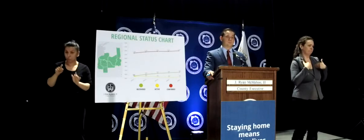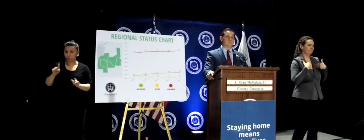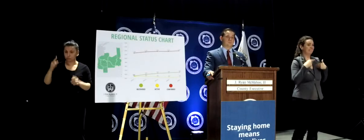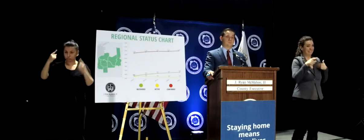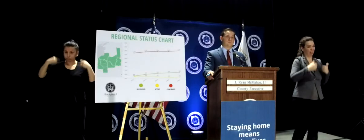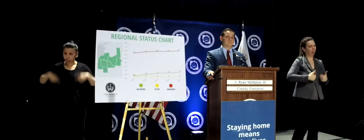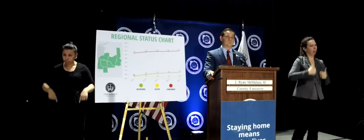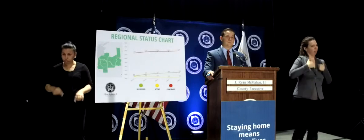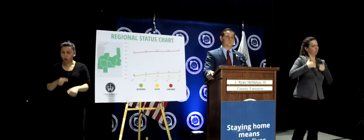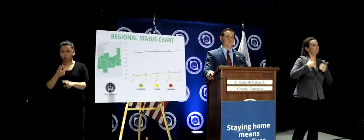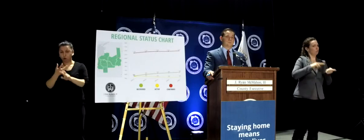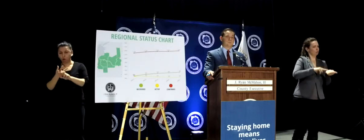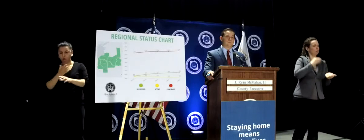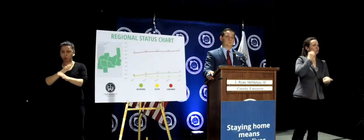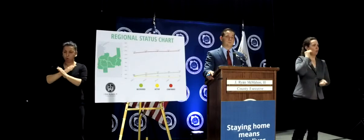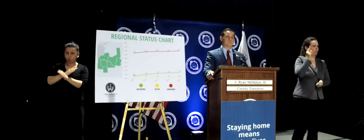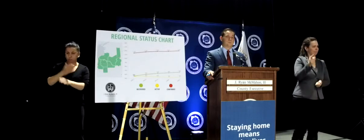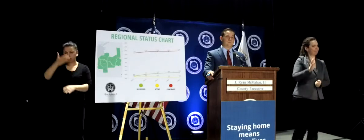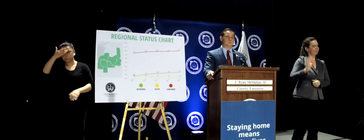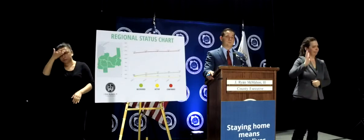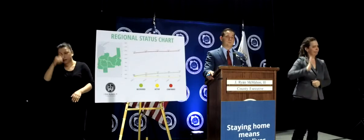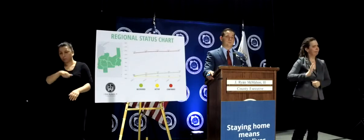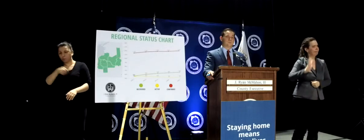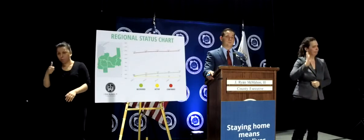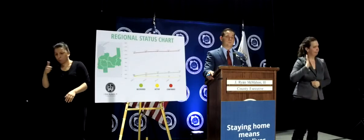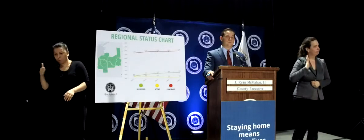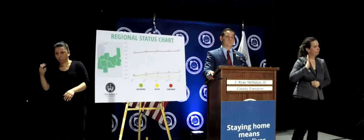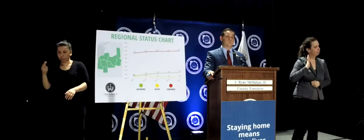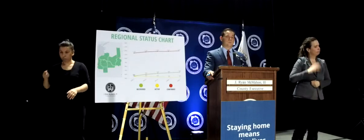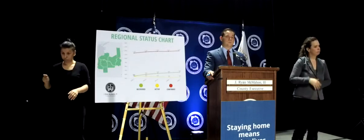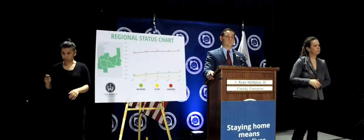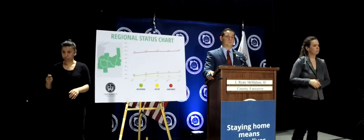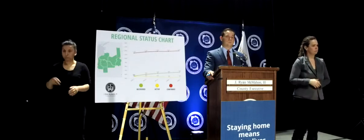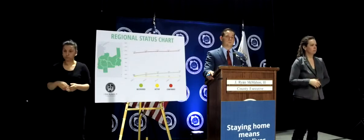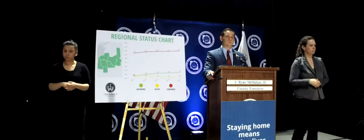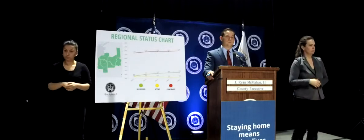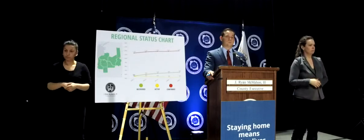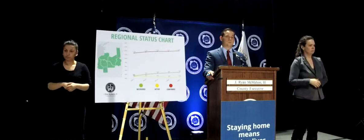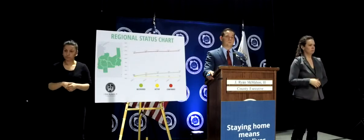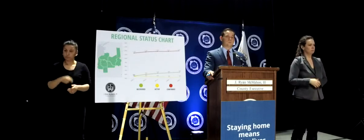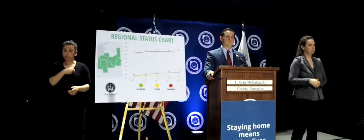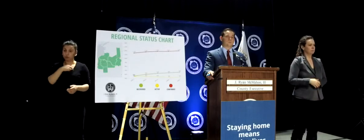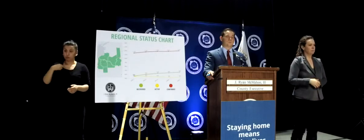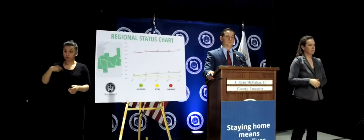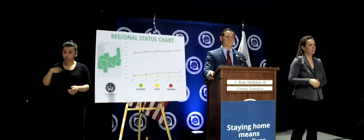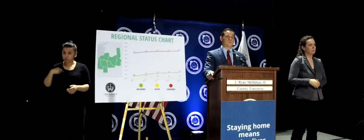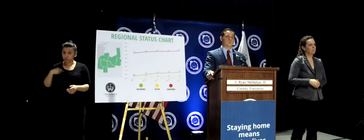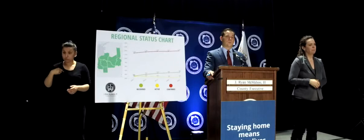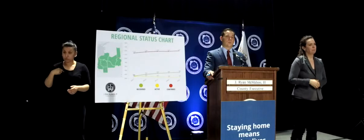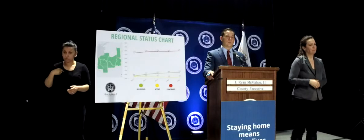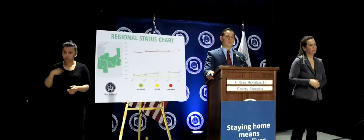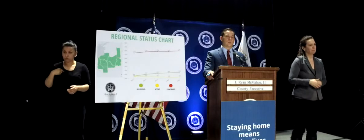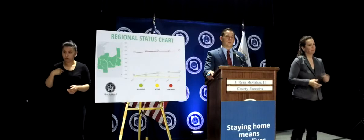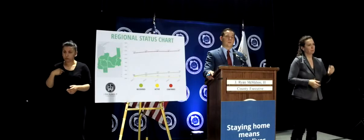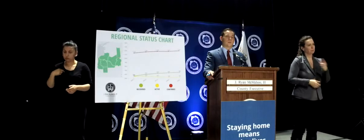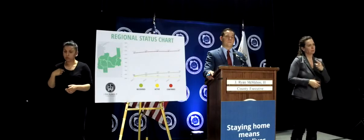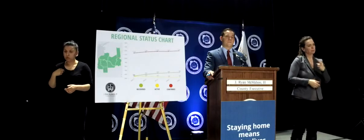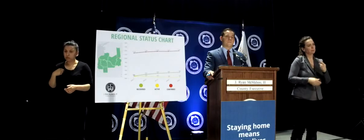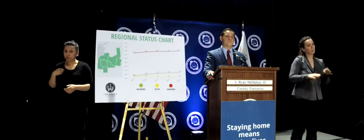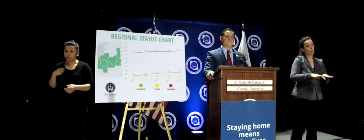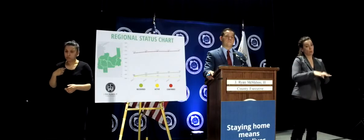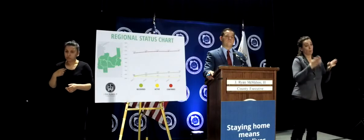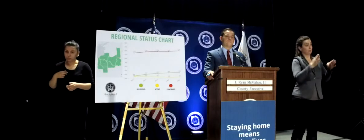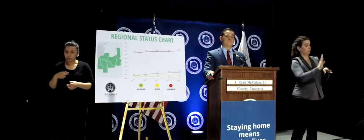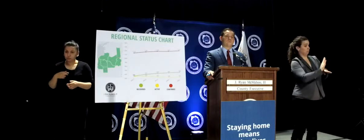leaders told you, you mentioned a phased-in approach, so is allowing outpatient elective surgeries just one step in